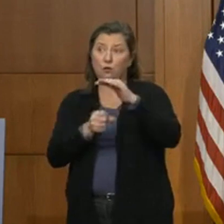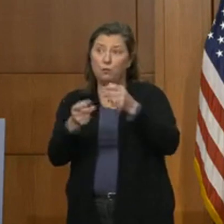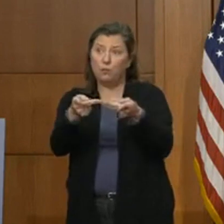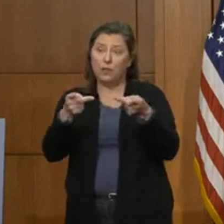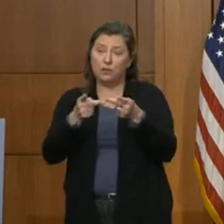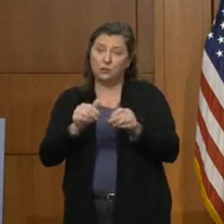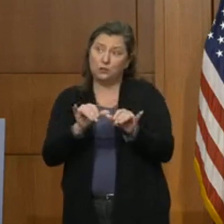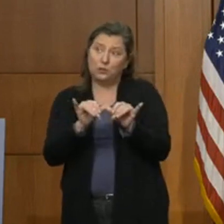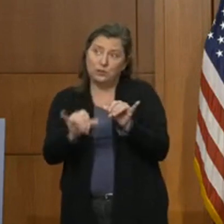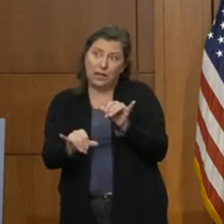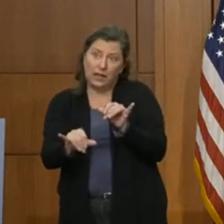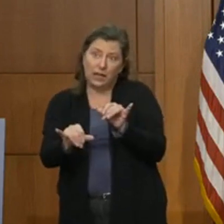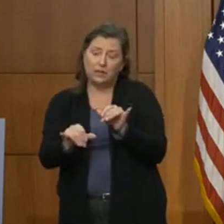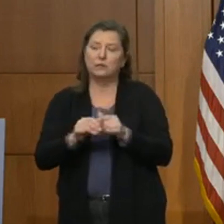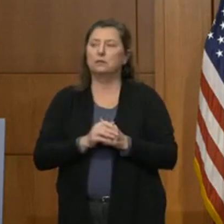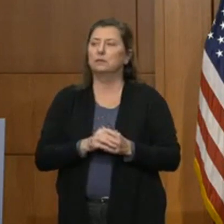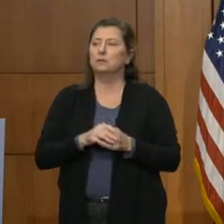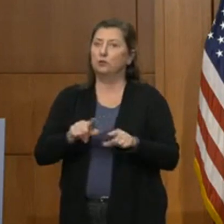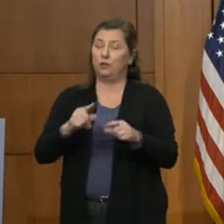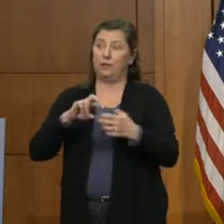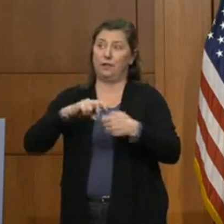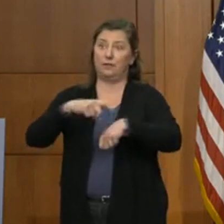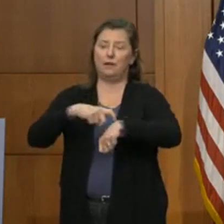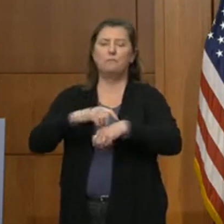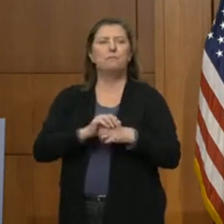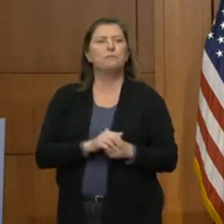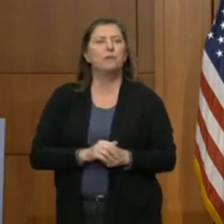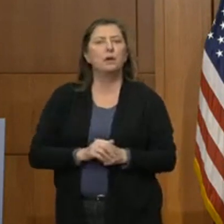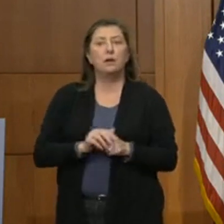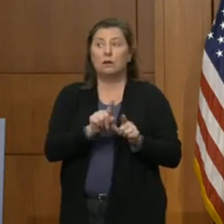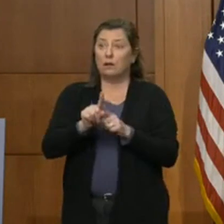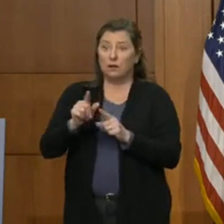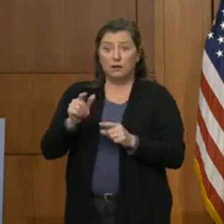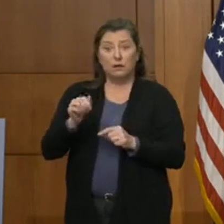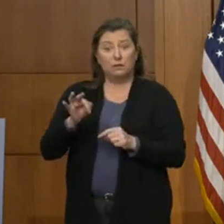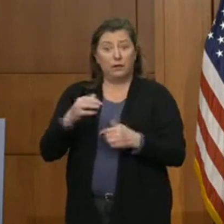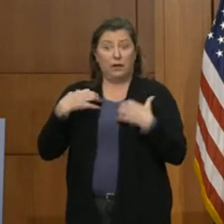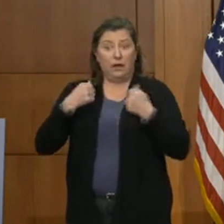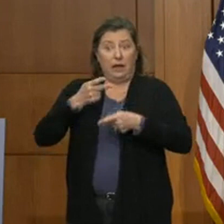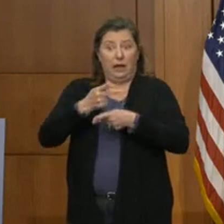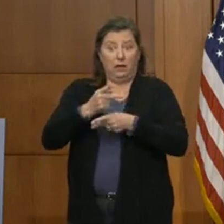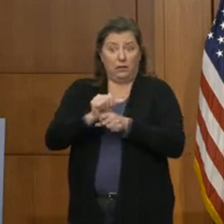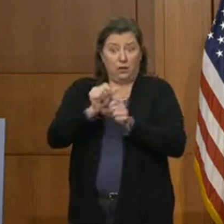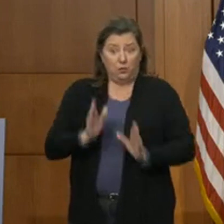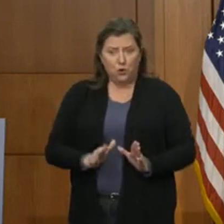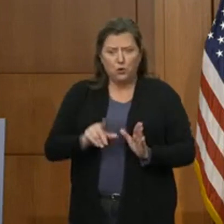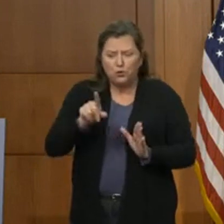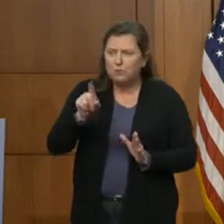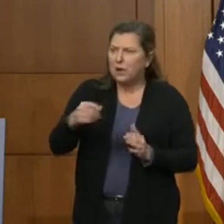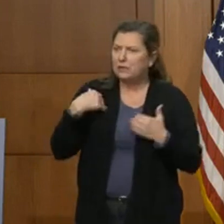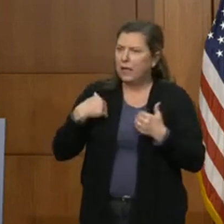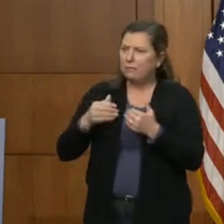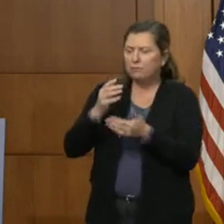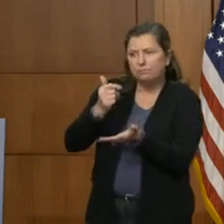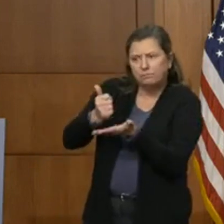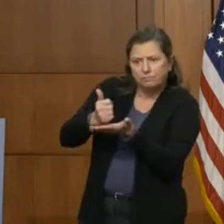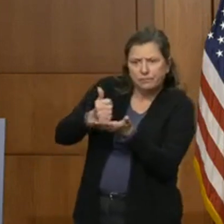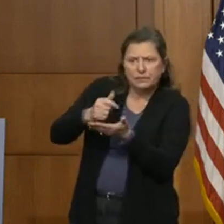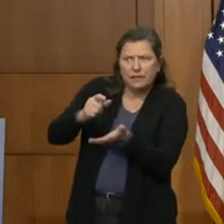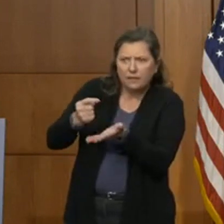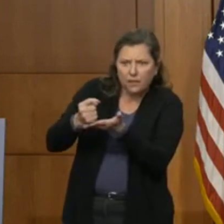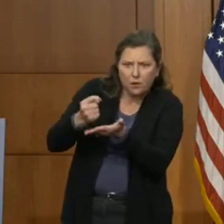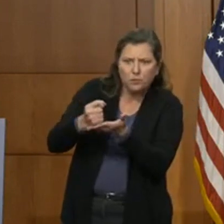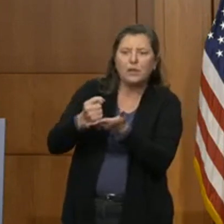able to support healthcare workers who may need behavioral health treatment through partnerships with